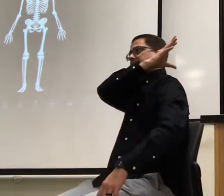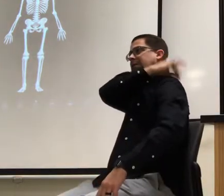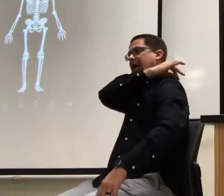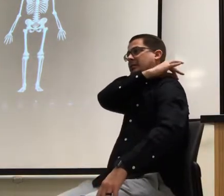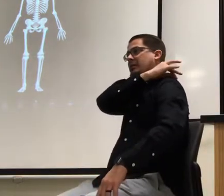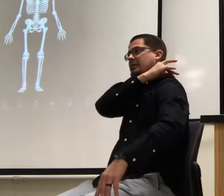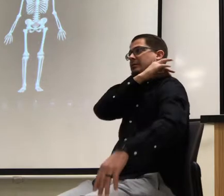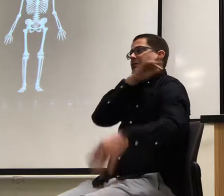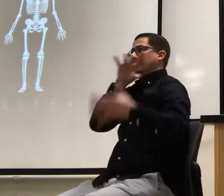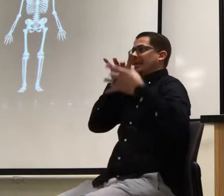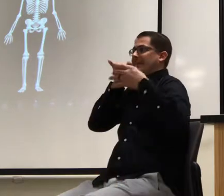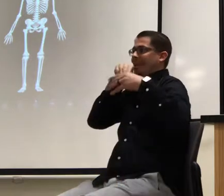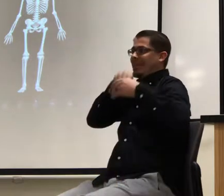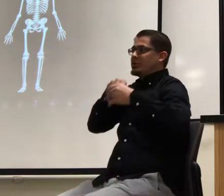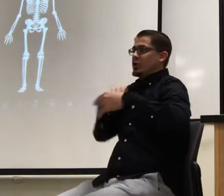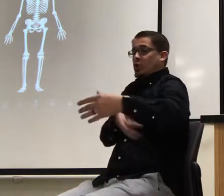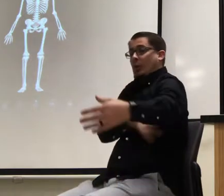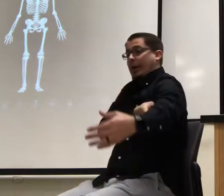Okay, and you go.